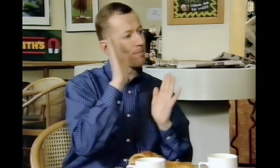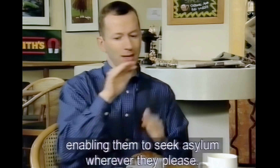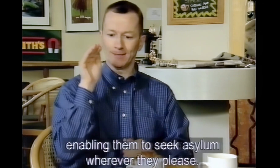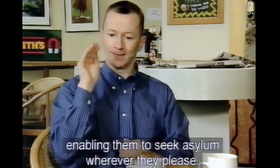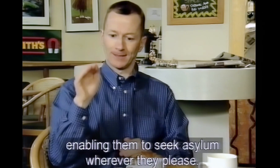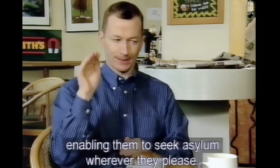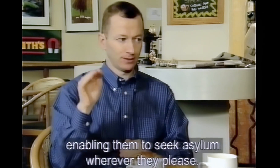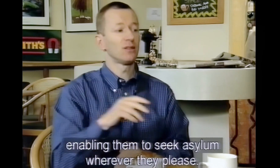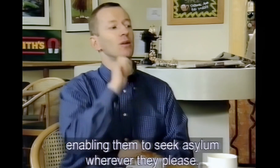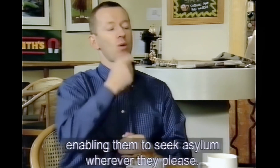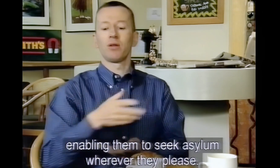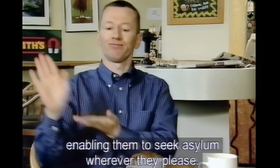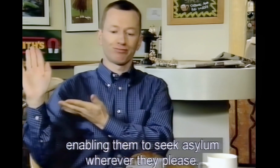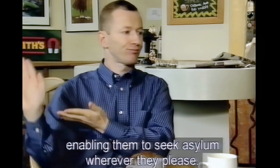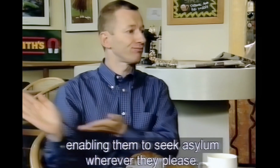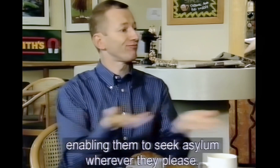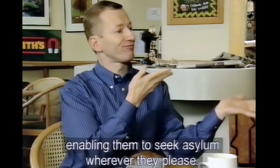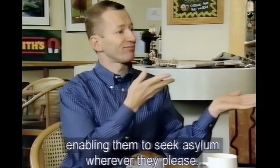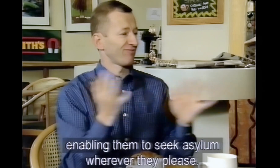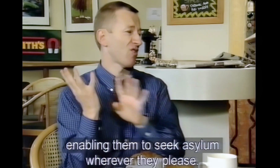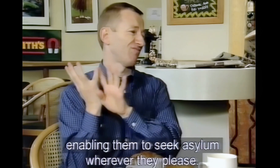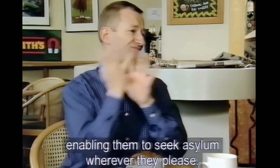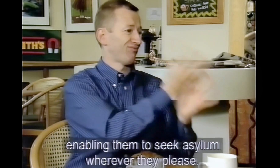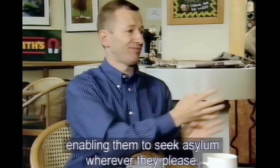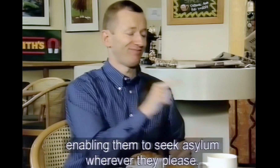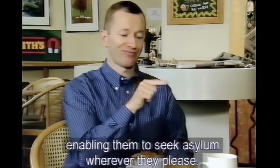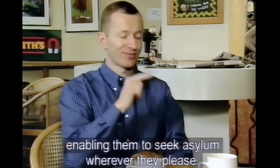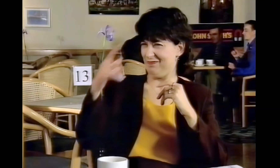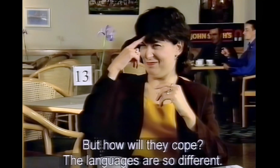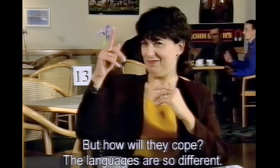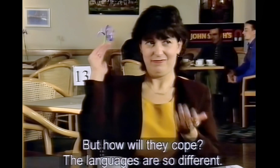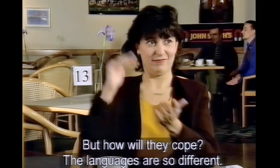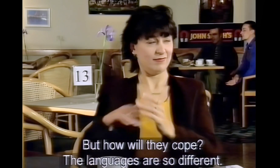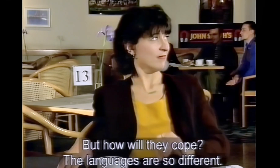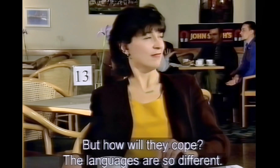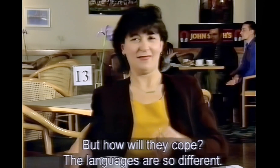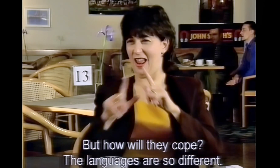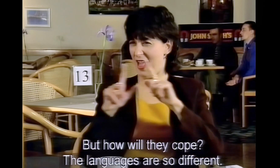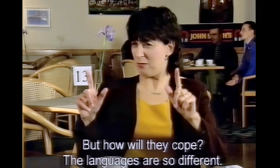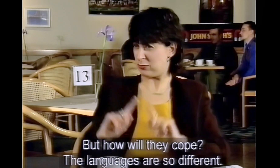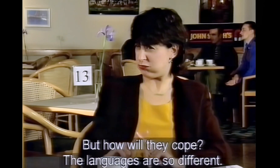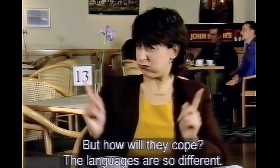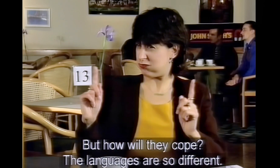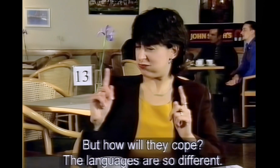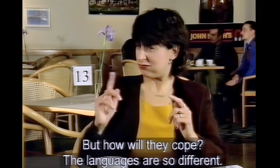Europe, enabling them to seek asylum wherever they please. But how will they cope? The languages are so